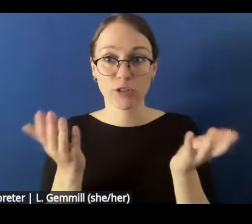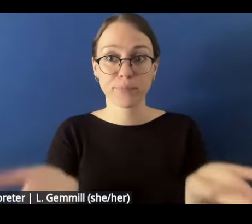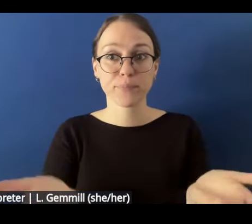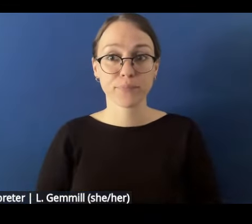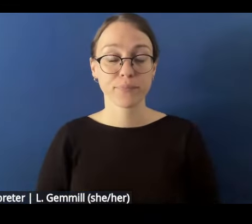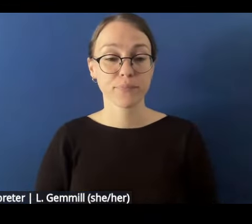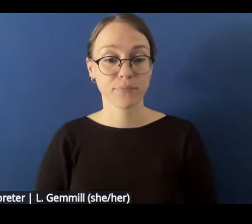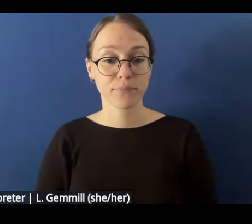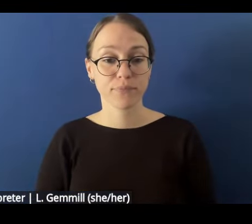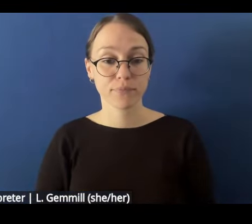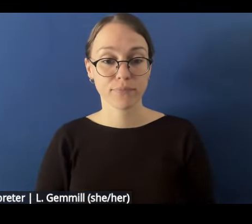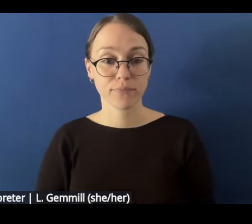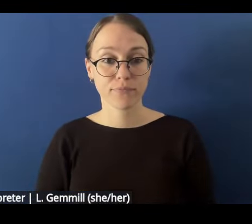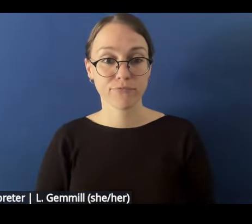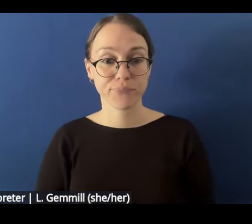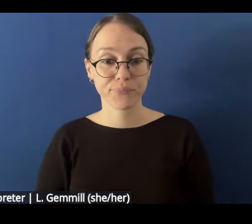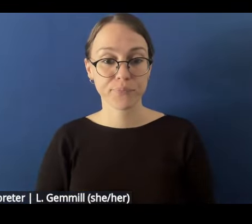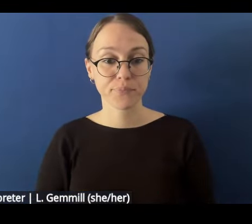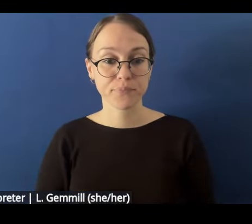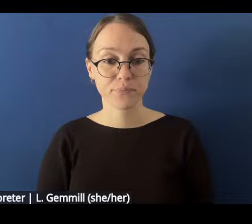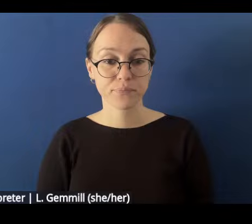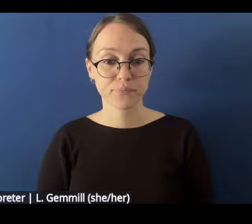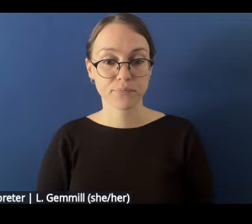Open it up to you, board members.